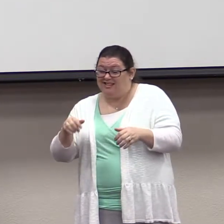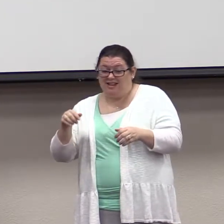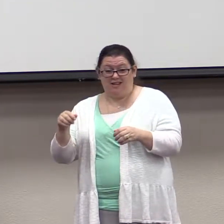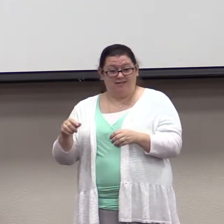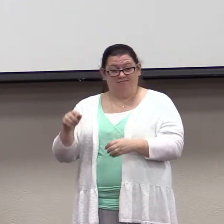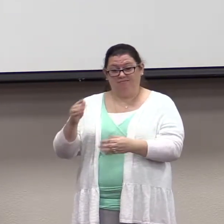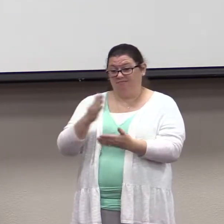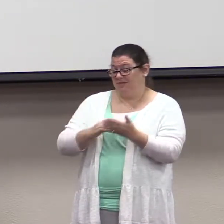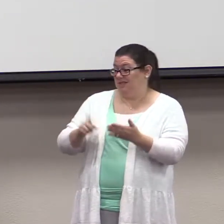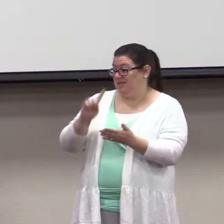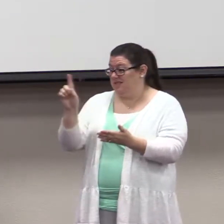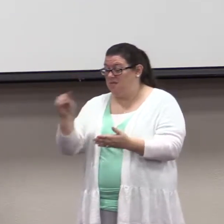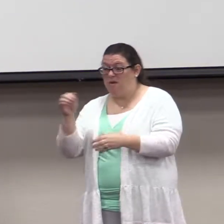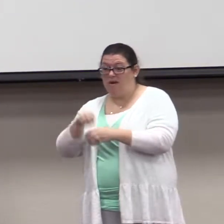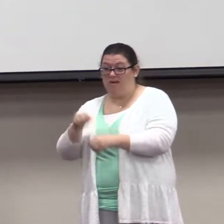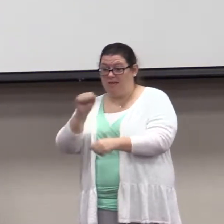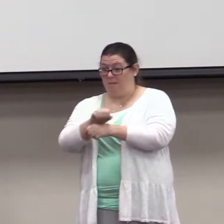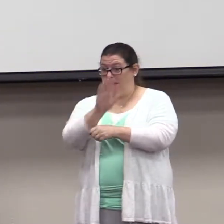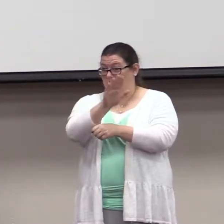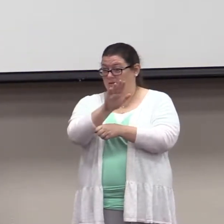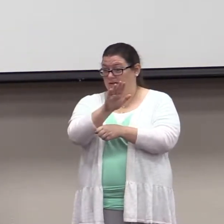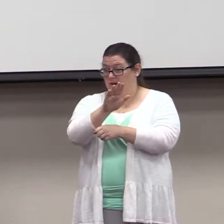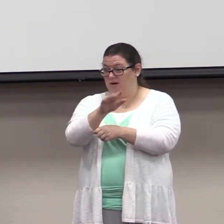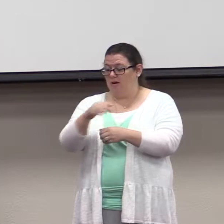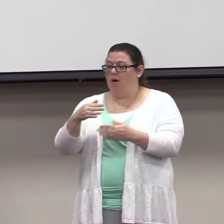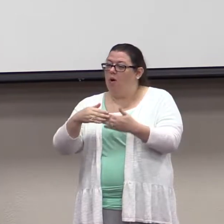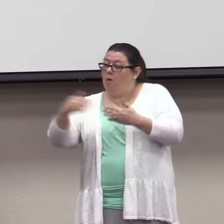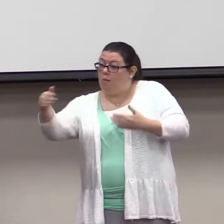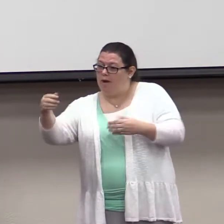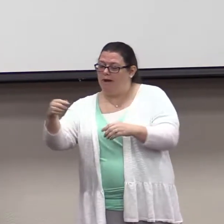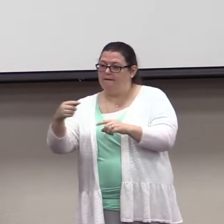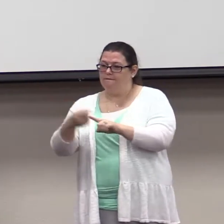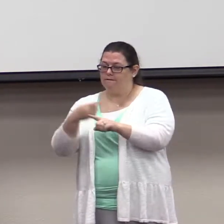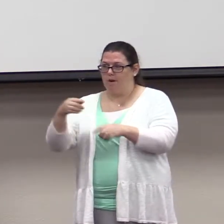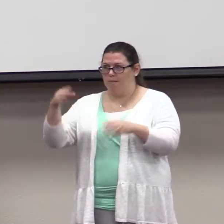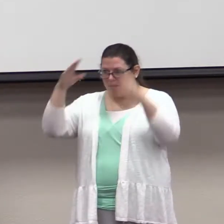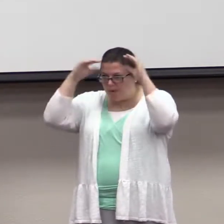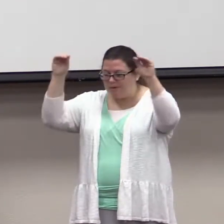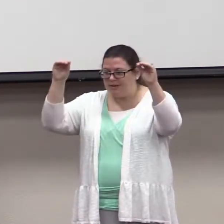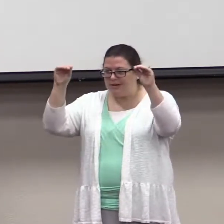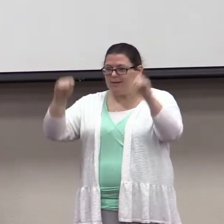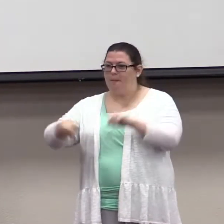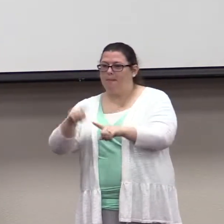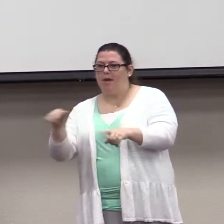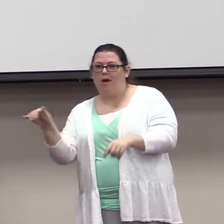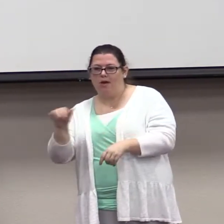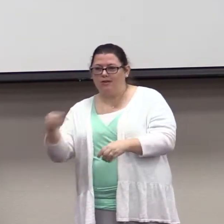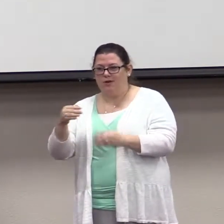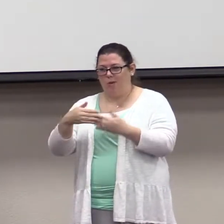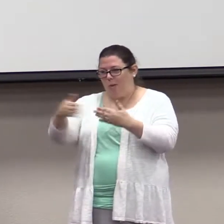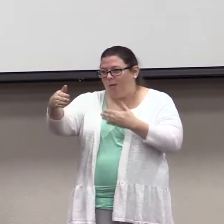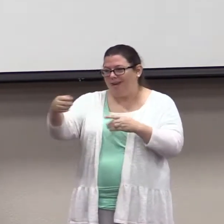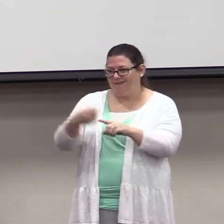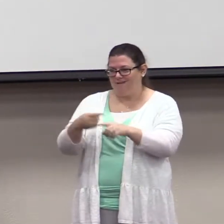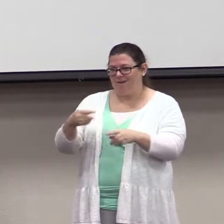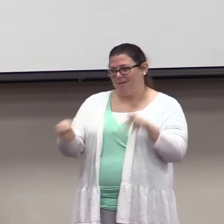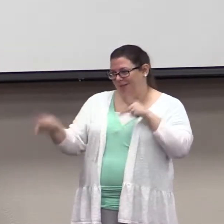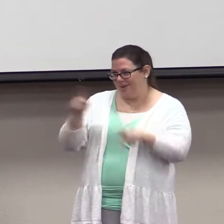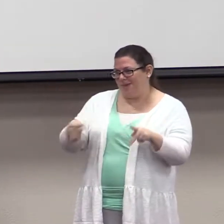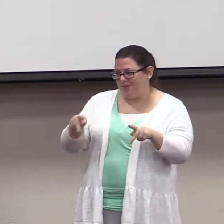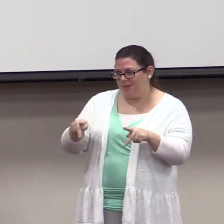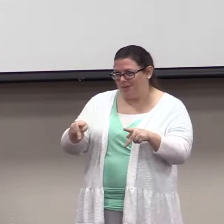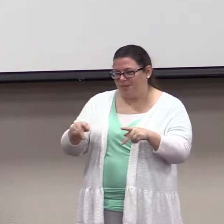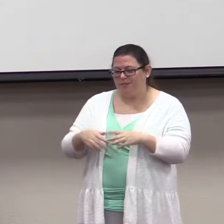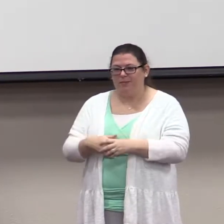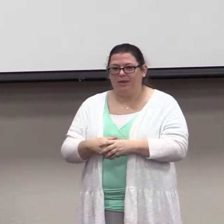people. He wanted to be as close to his master as he could be. We are further told in 33 verse 11